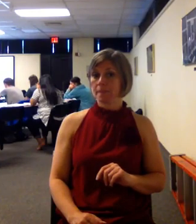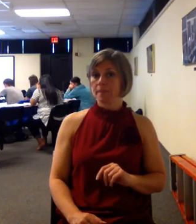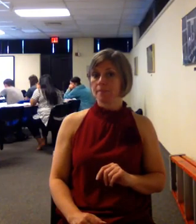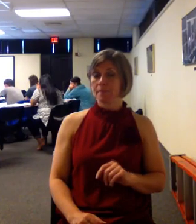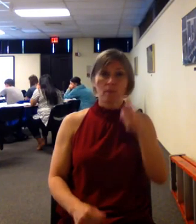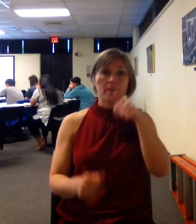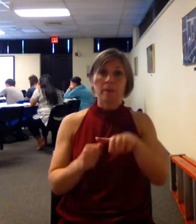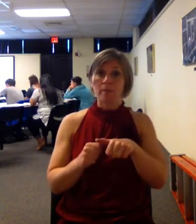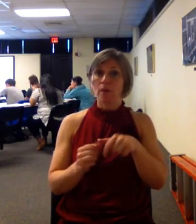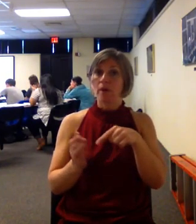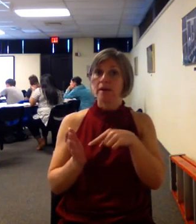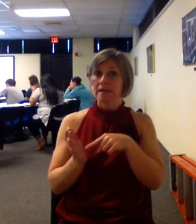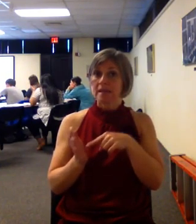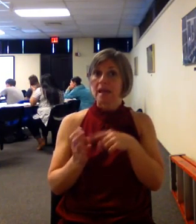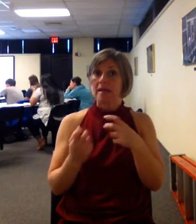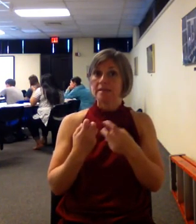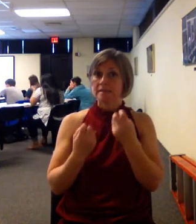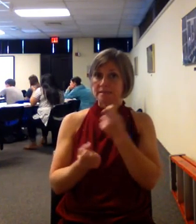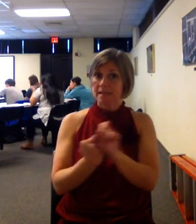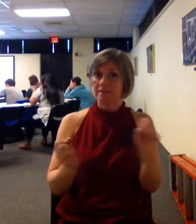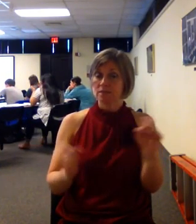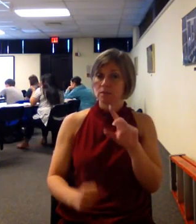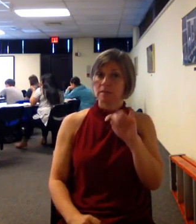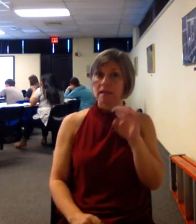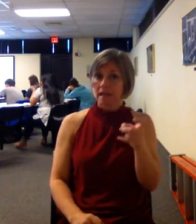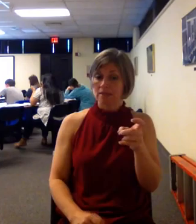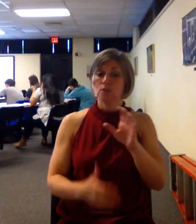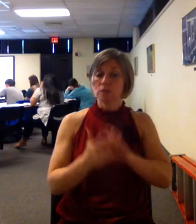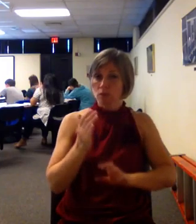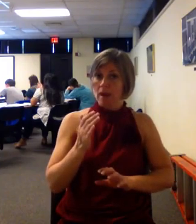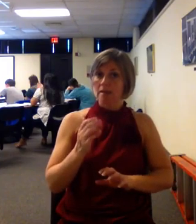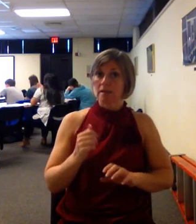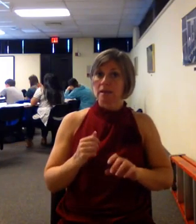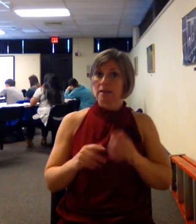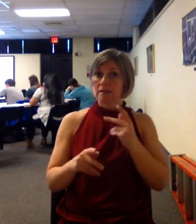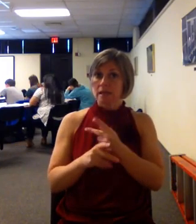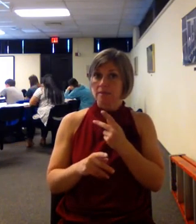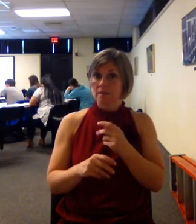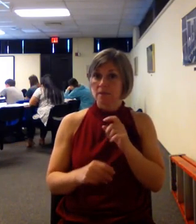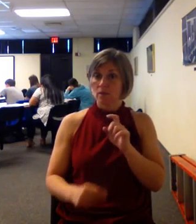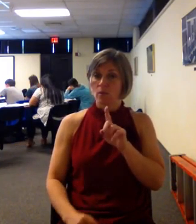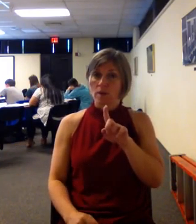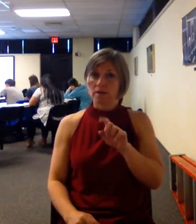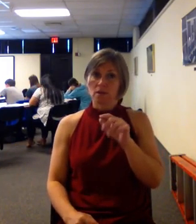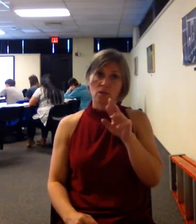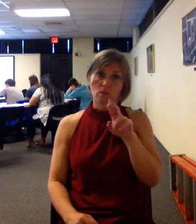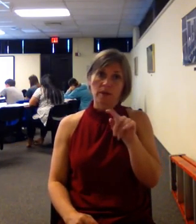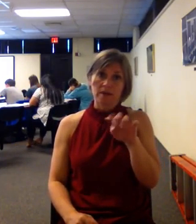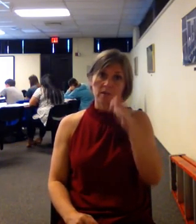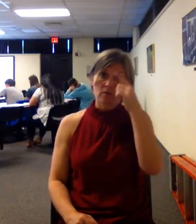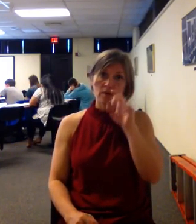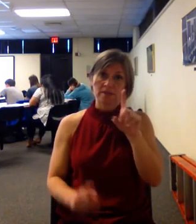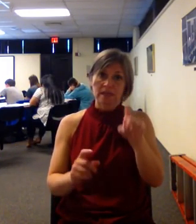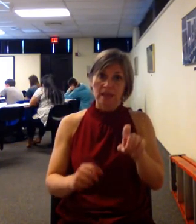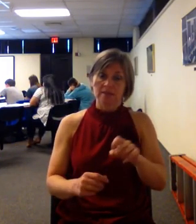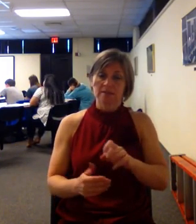Remember, debt saves you tax, so take that times 1 minus the tax rate. So subtract that tax rate from the